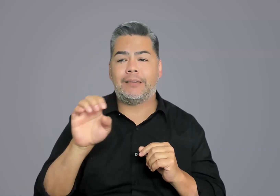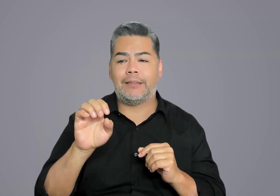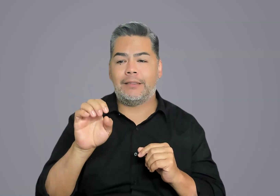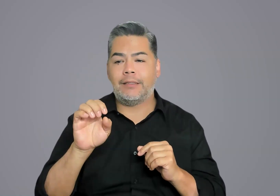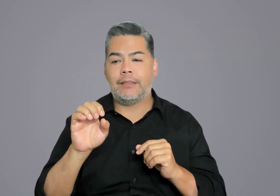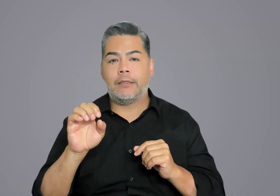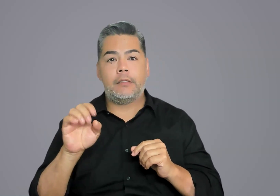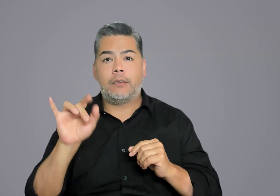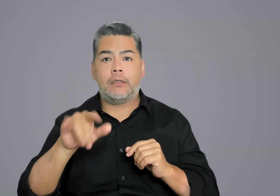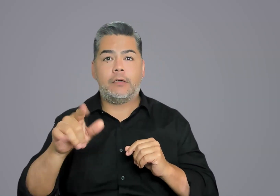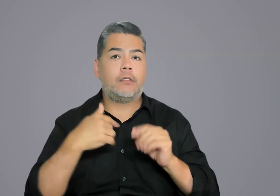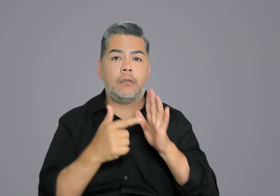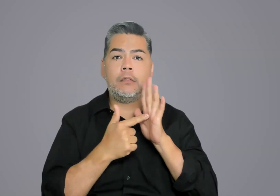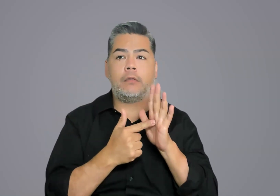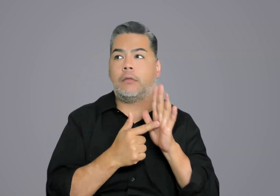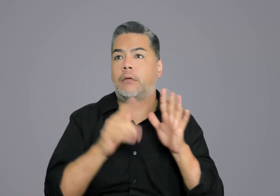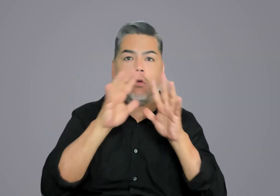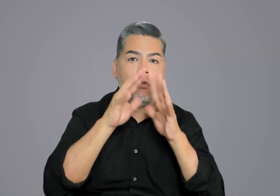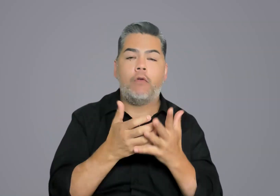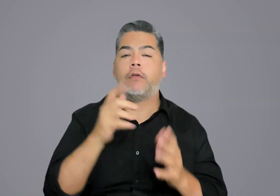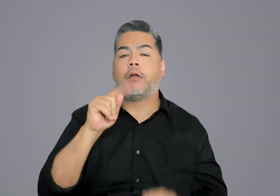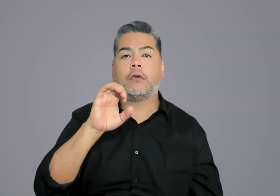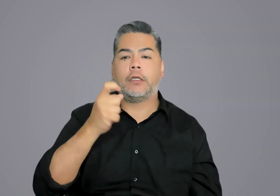for example, a logo text that reads logo